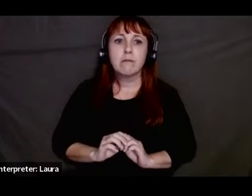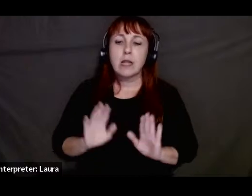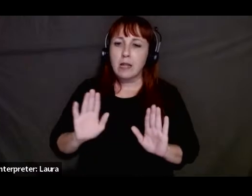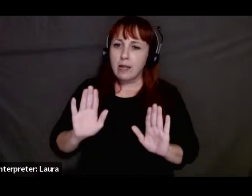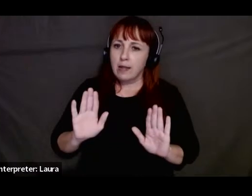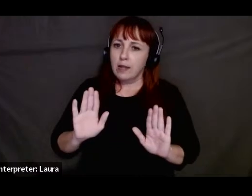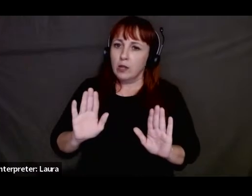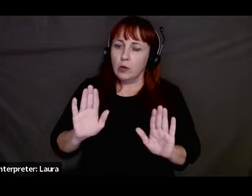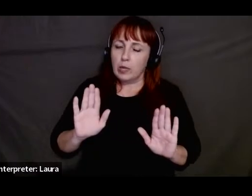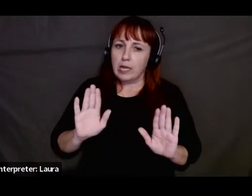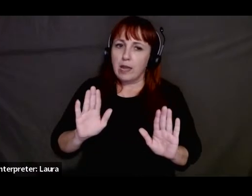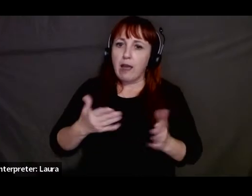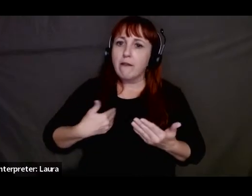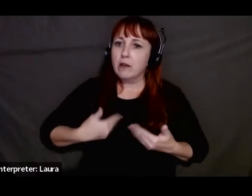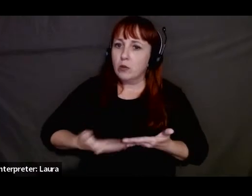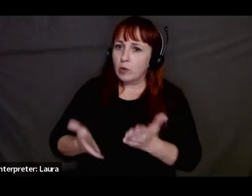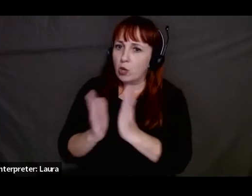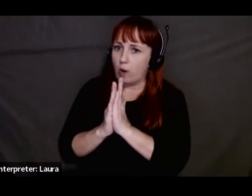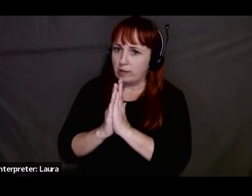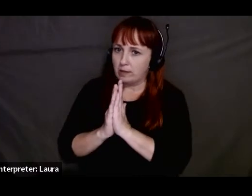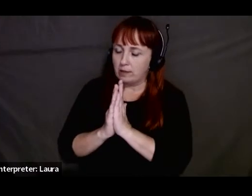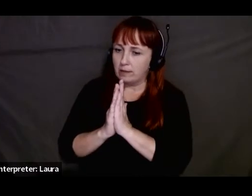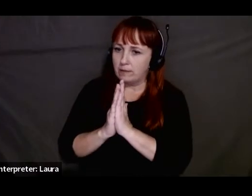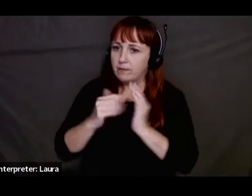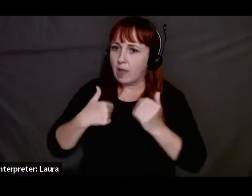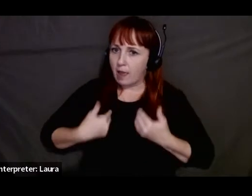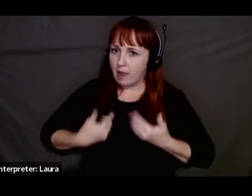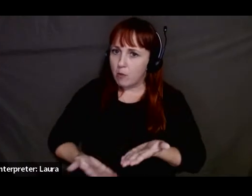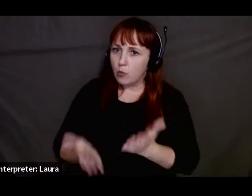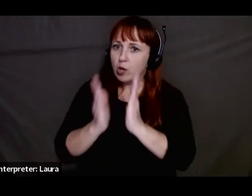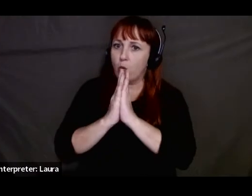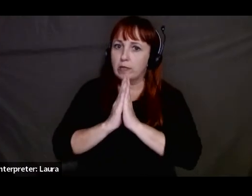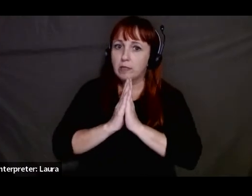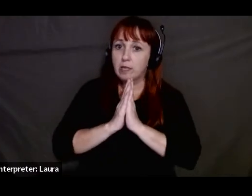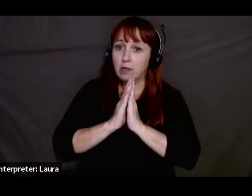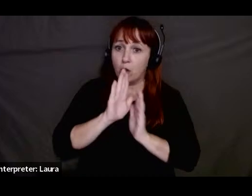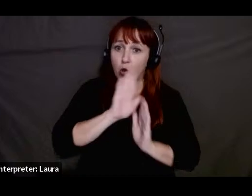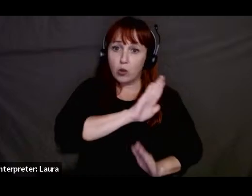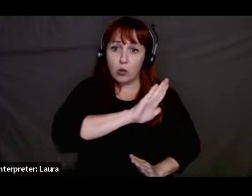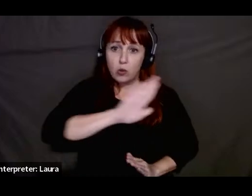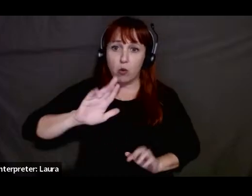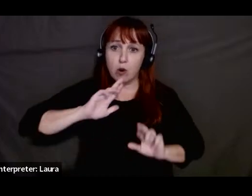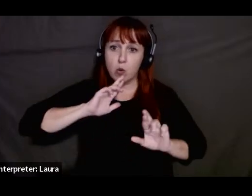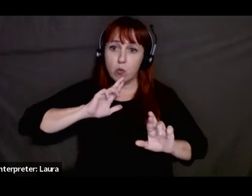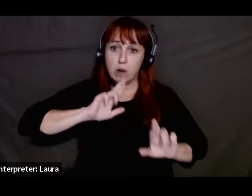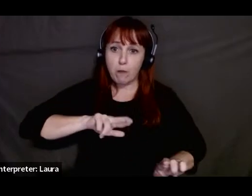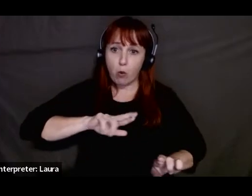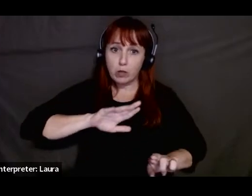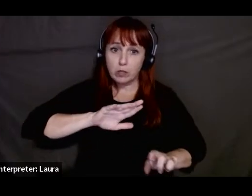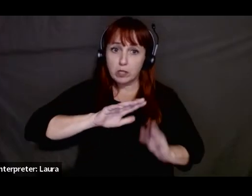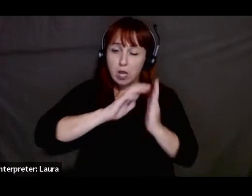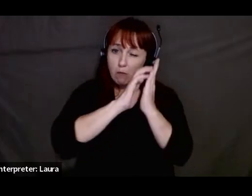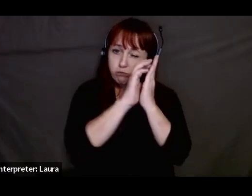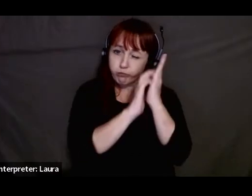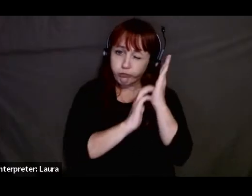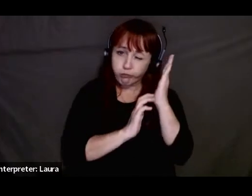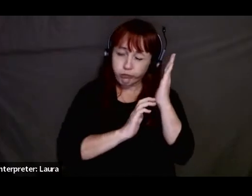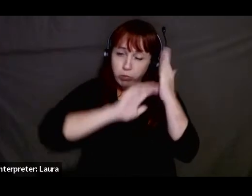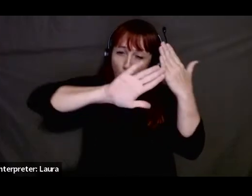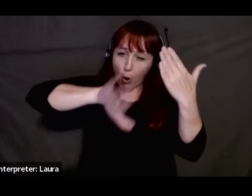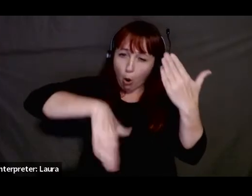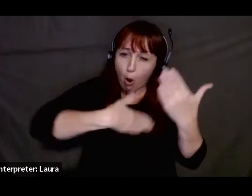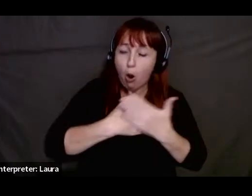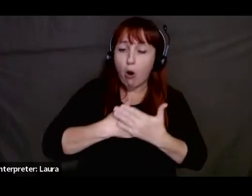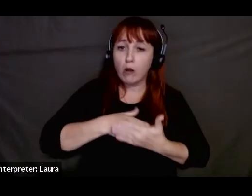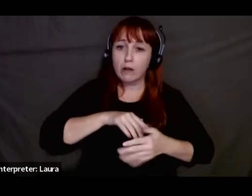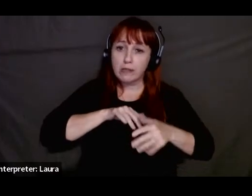I want, and this is a request now. I'm requesting that all your reports, archaeological reports and surveys that have